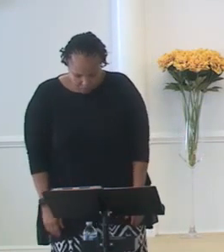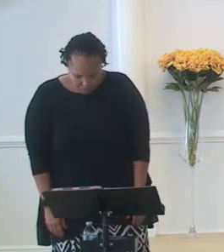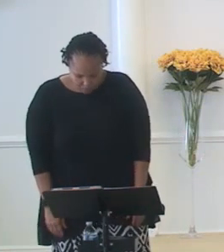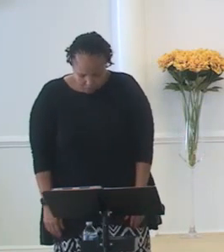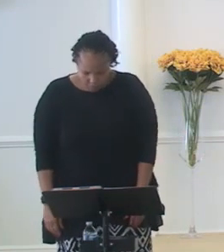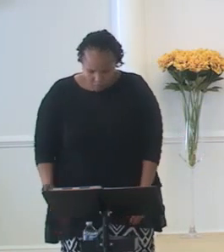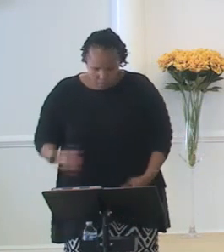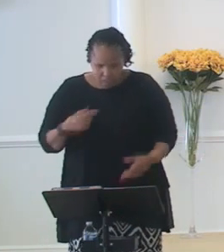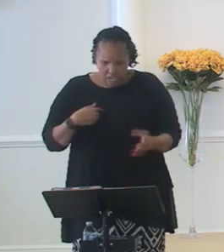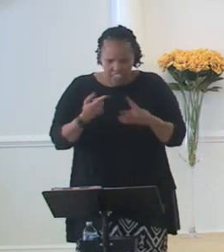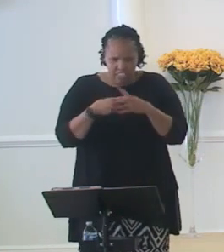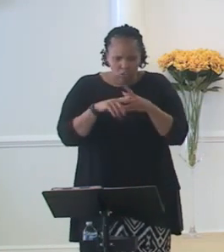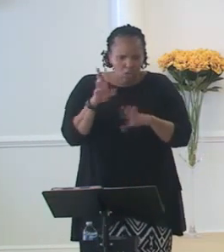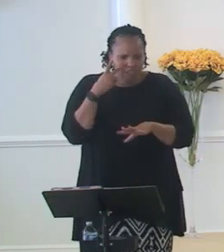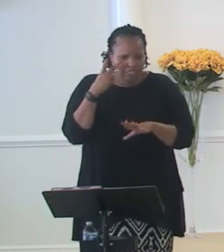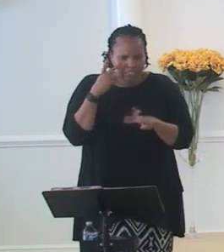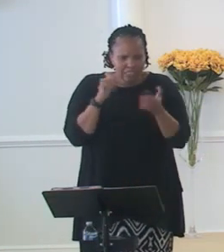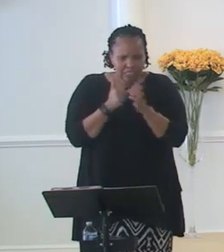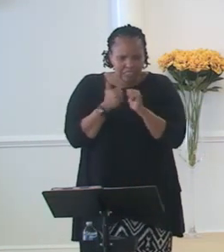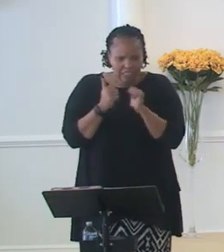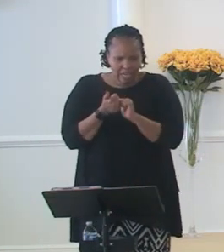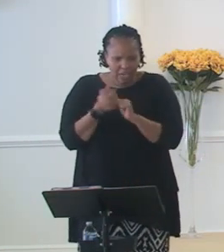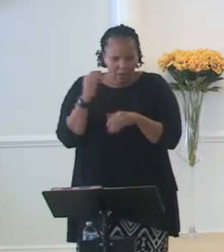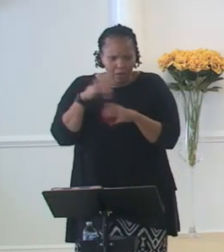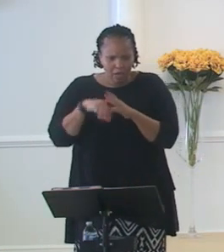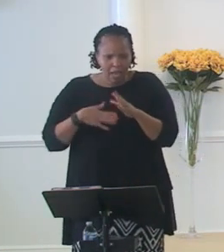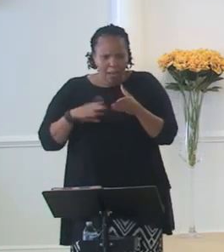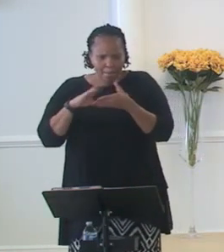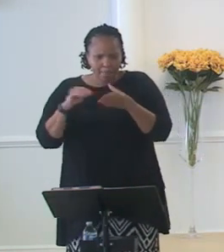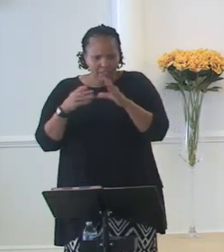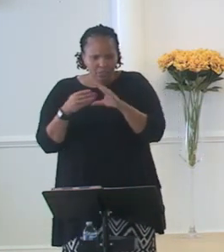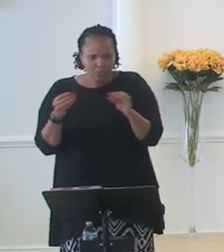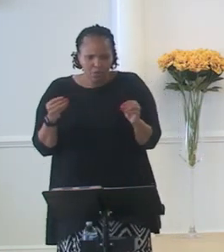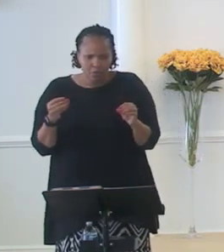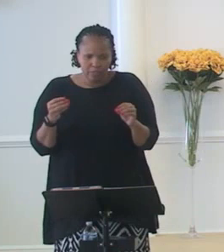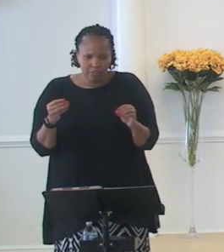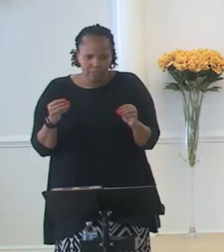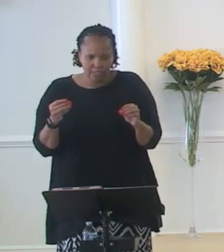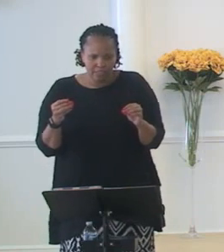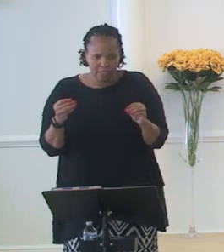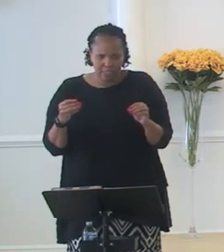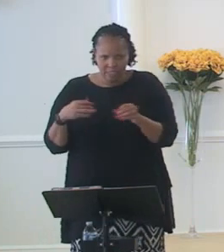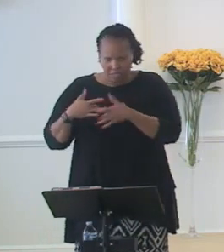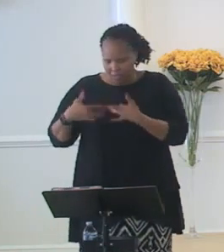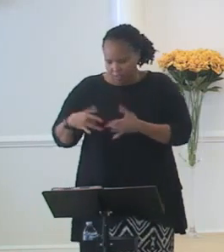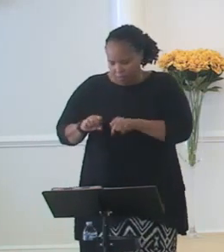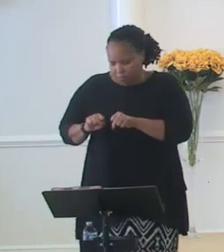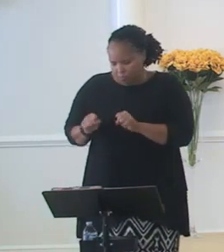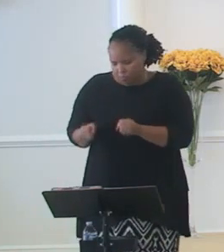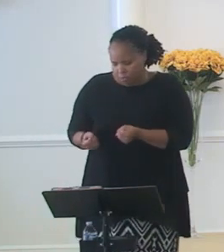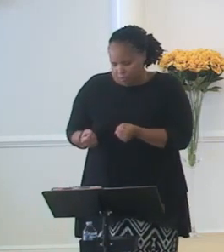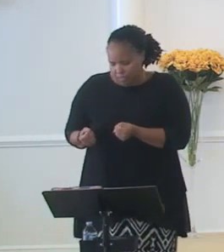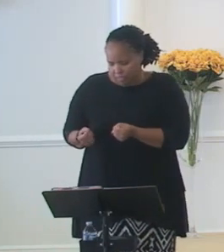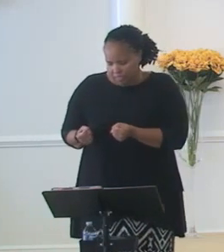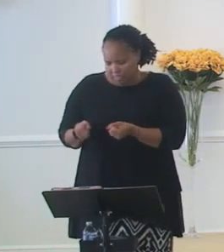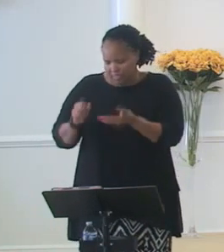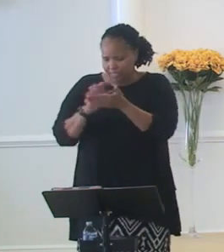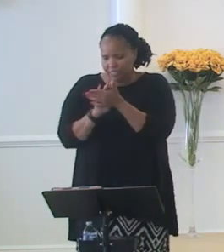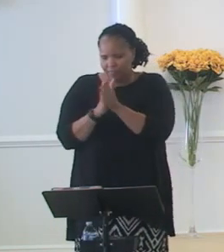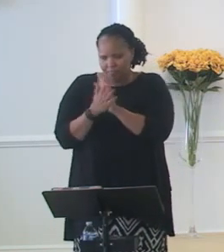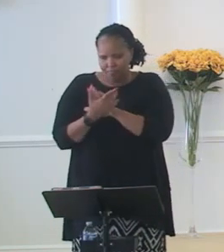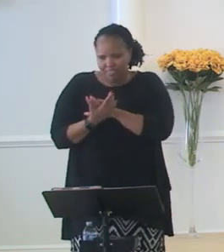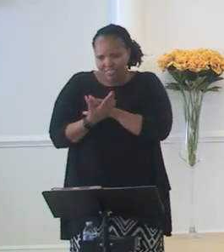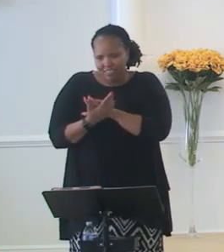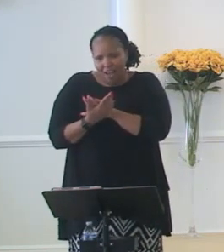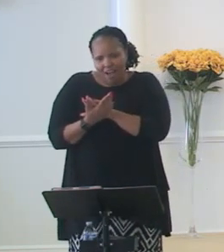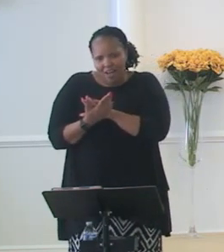And I begin to see how, in my story, brokenness becomes a virtue in